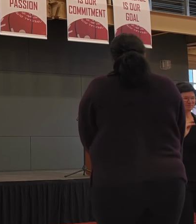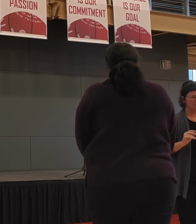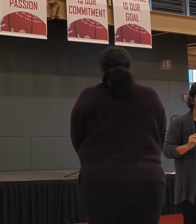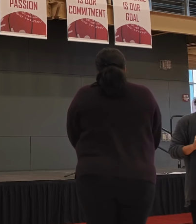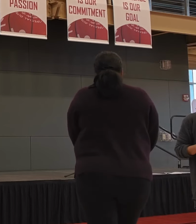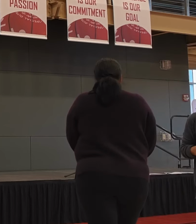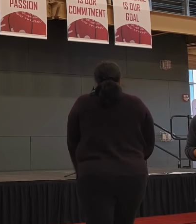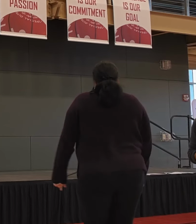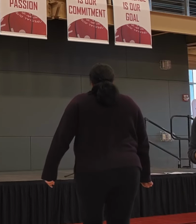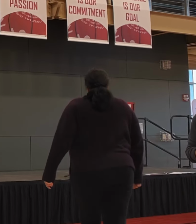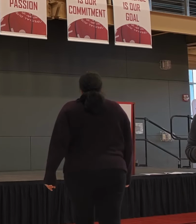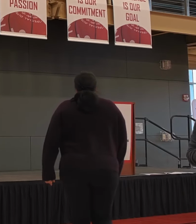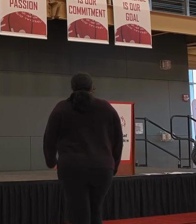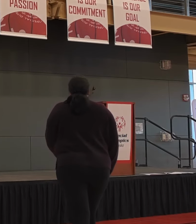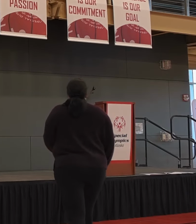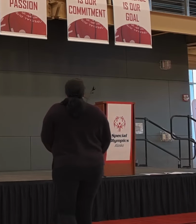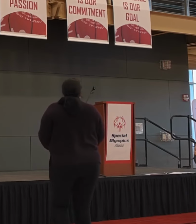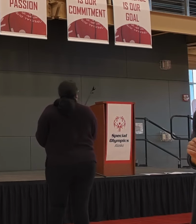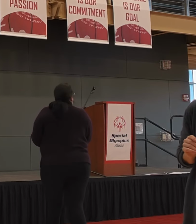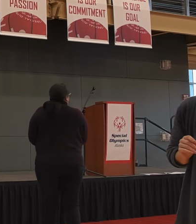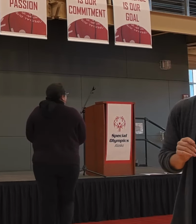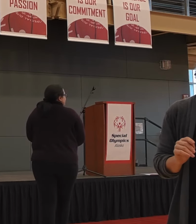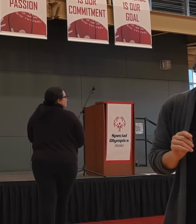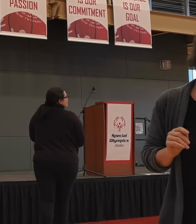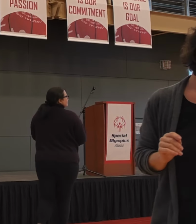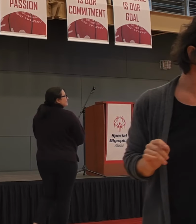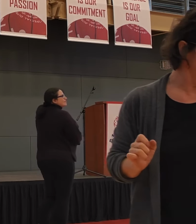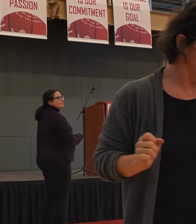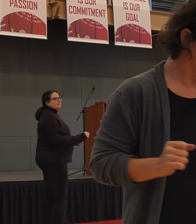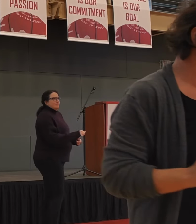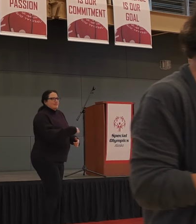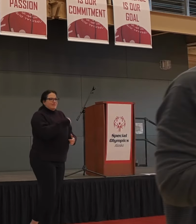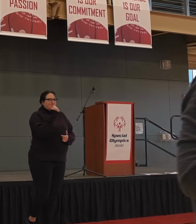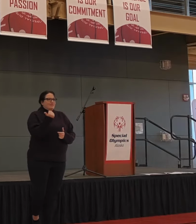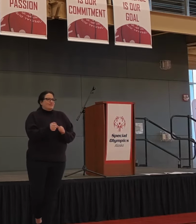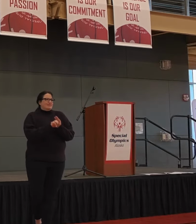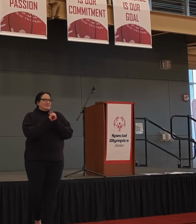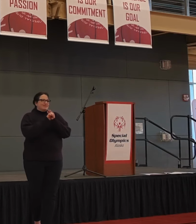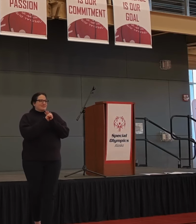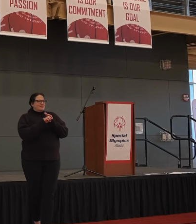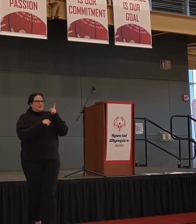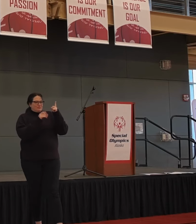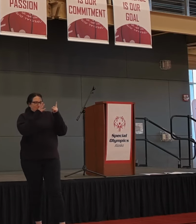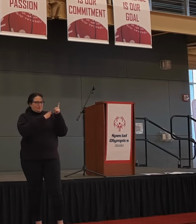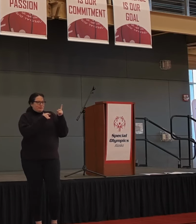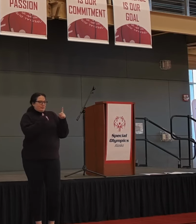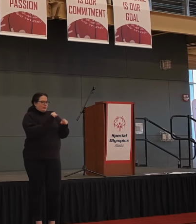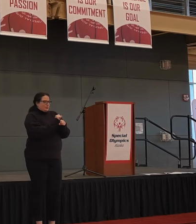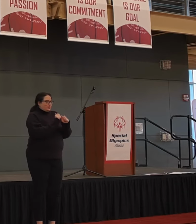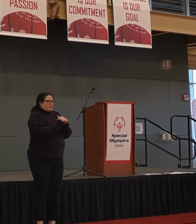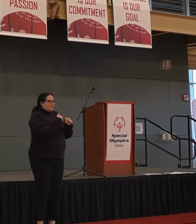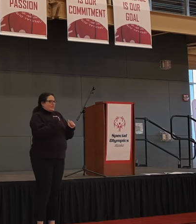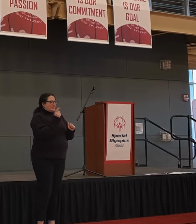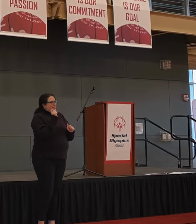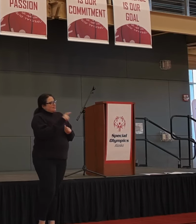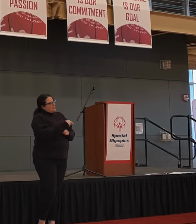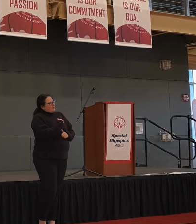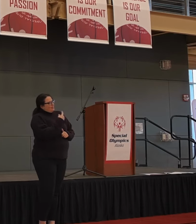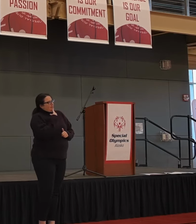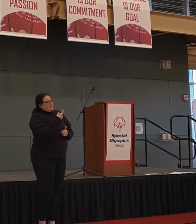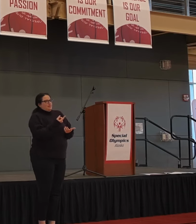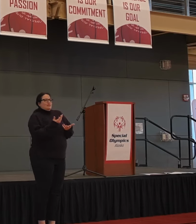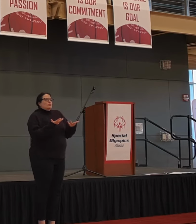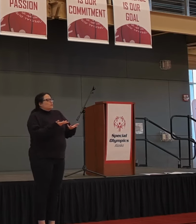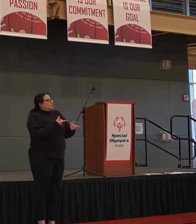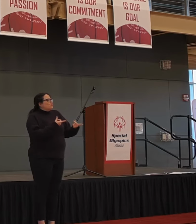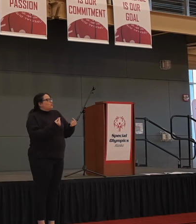him, what did you do when you were in the working world? And he thought about it for a minute, and he said,